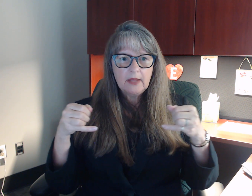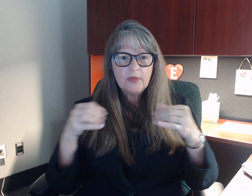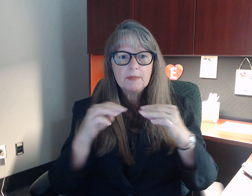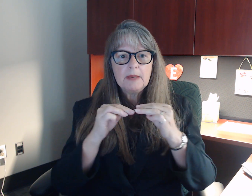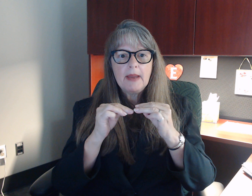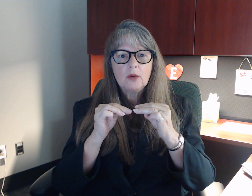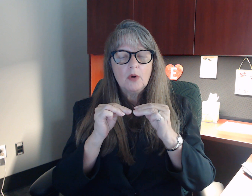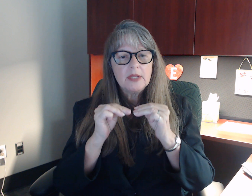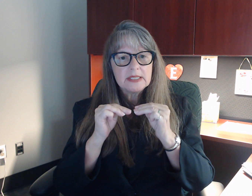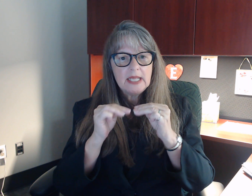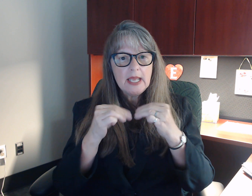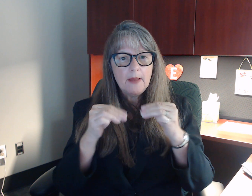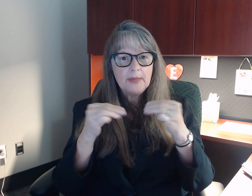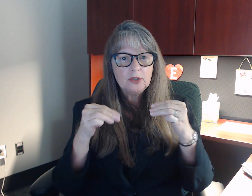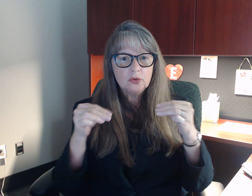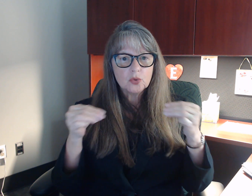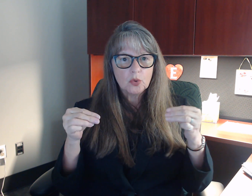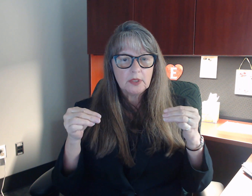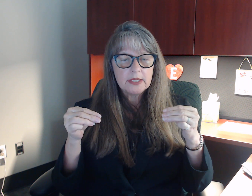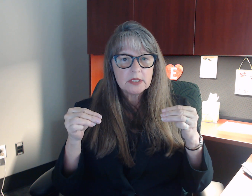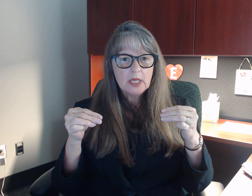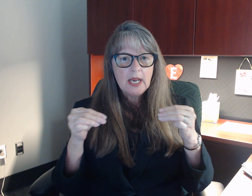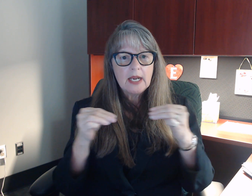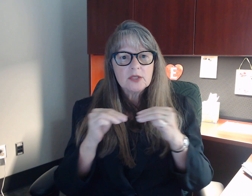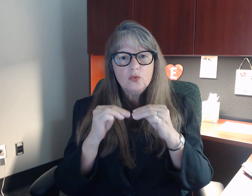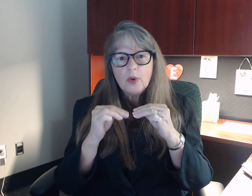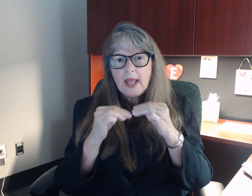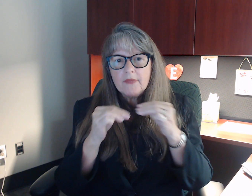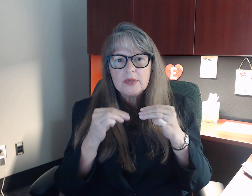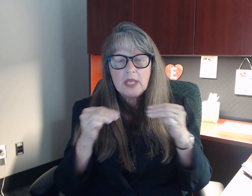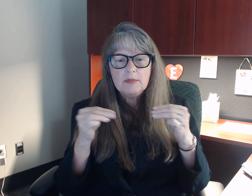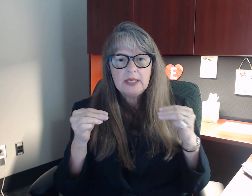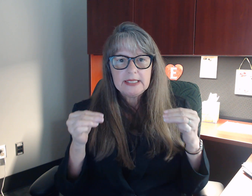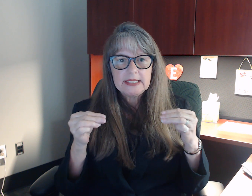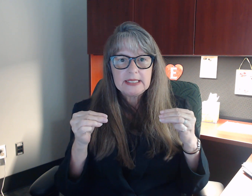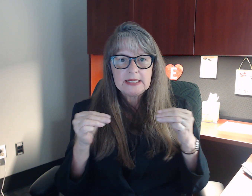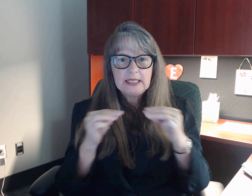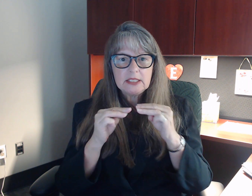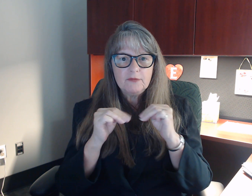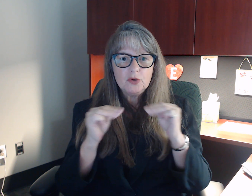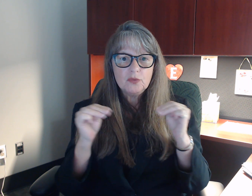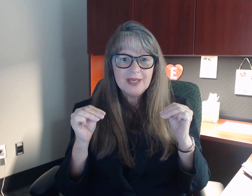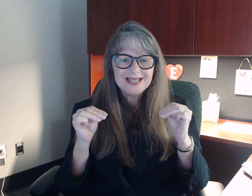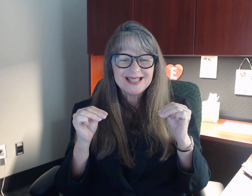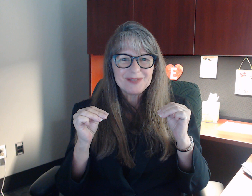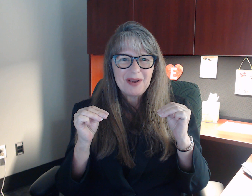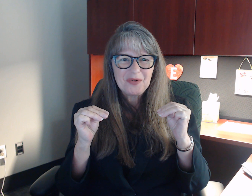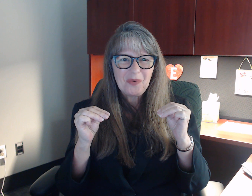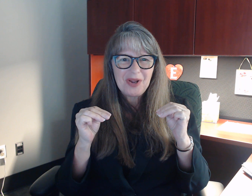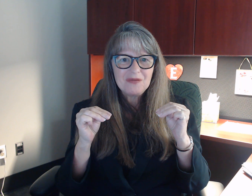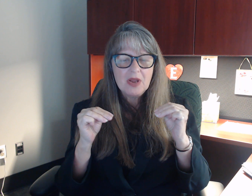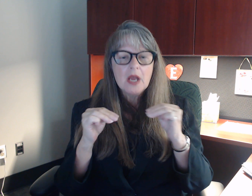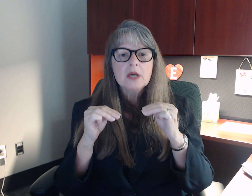but macaroni is an M, and you twirl it because you want to have the same consistency. Because if you do this, that's microwave.